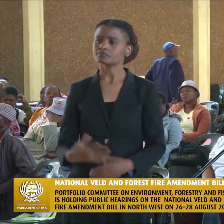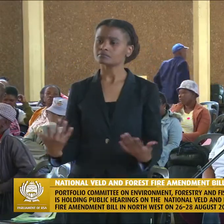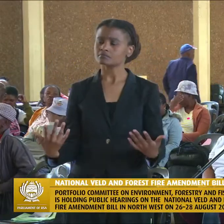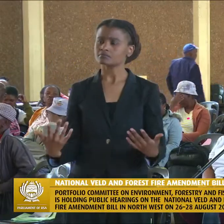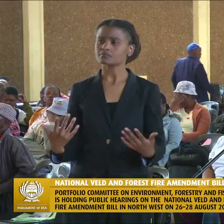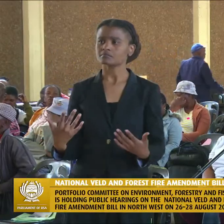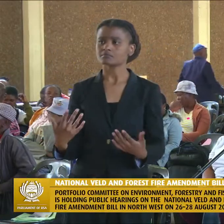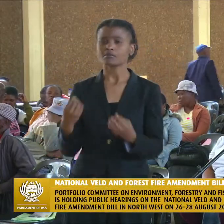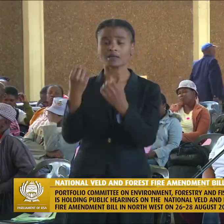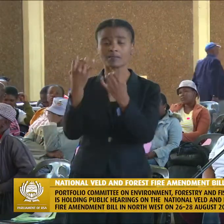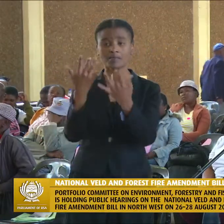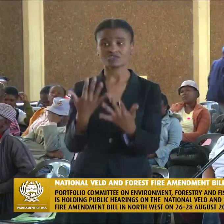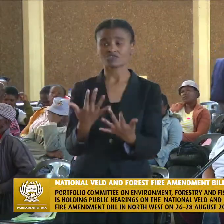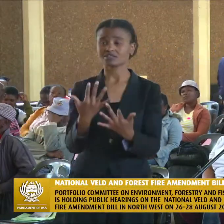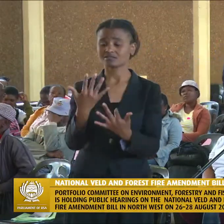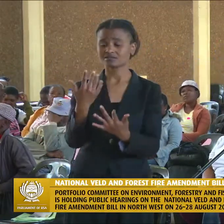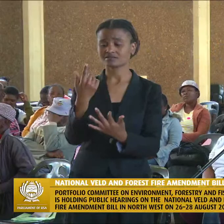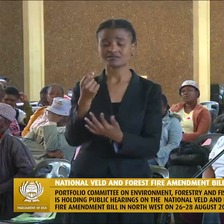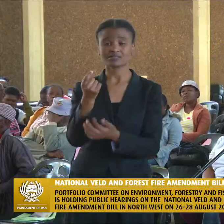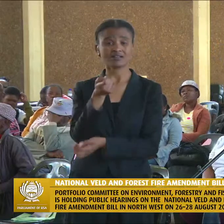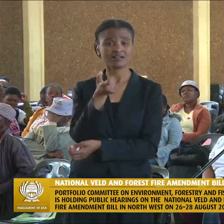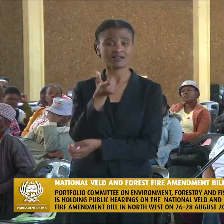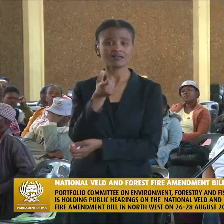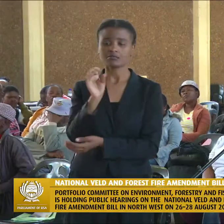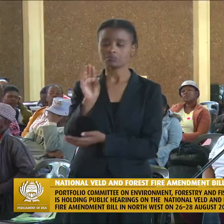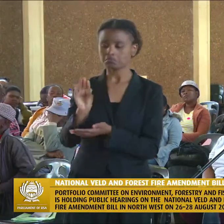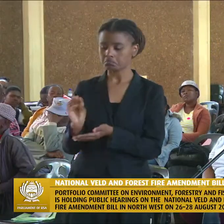why is there budget so minute